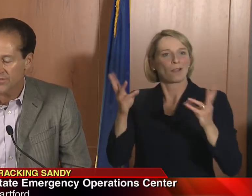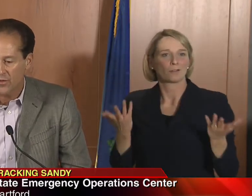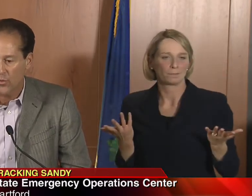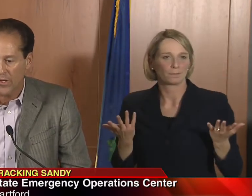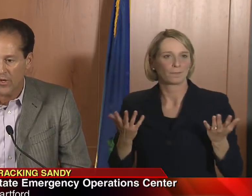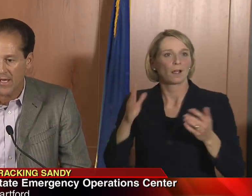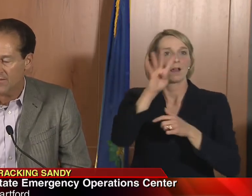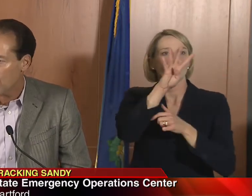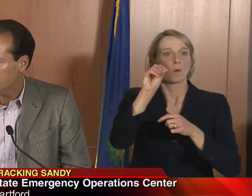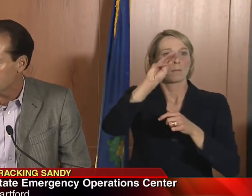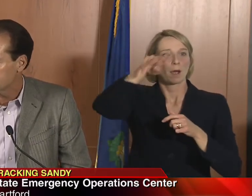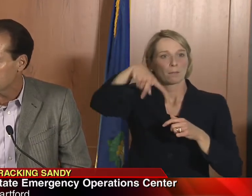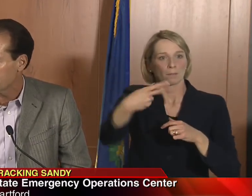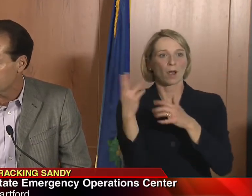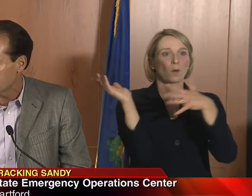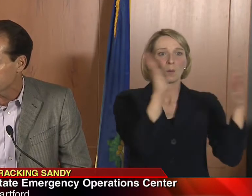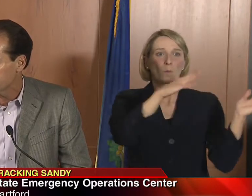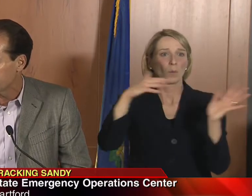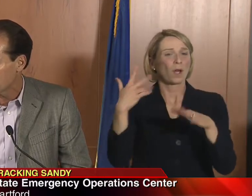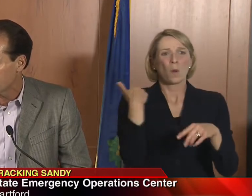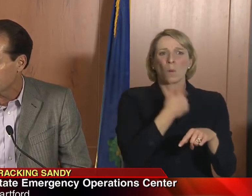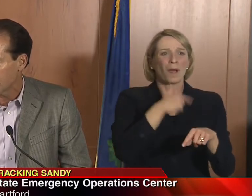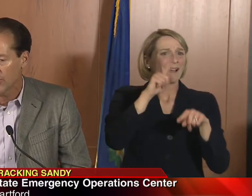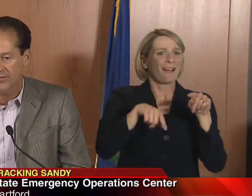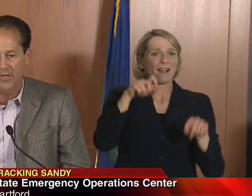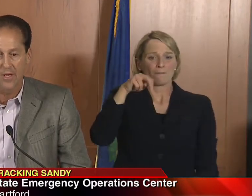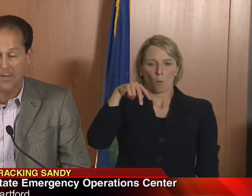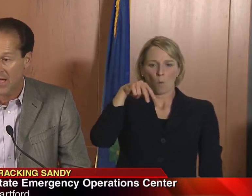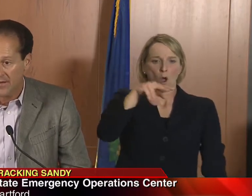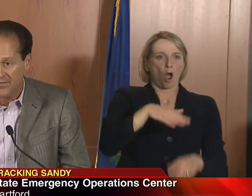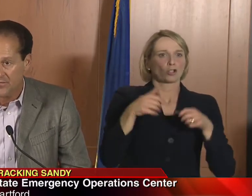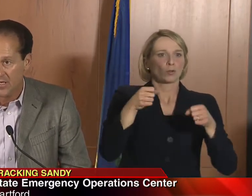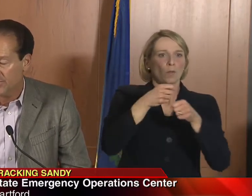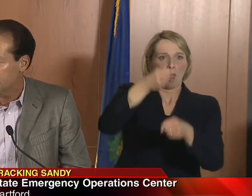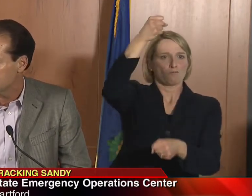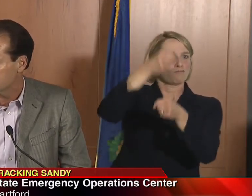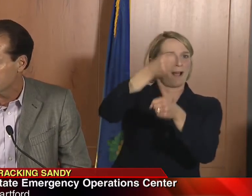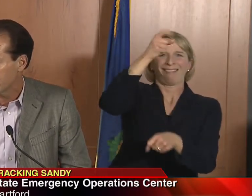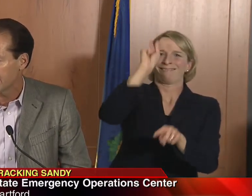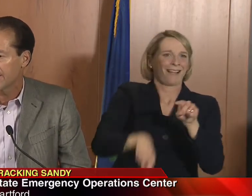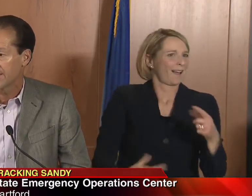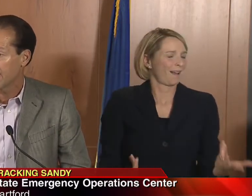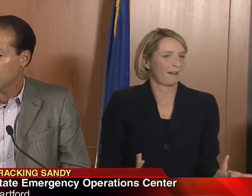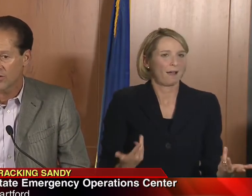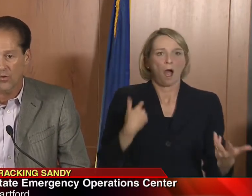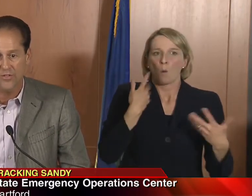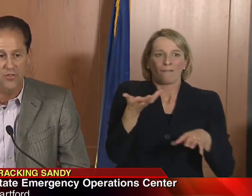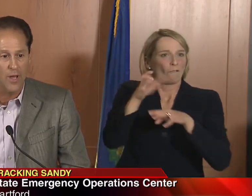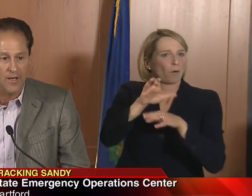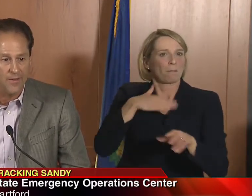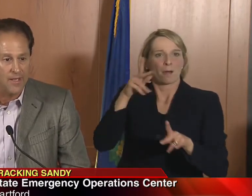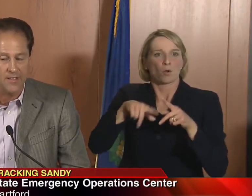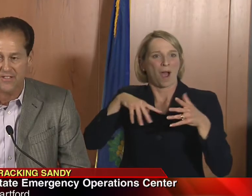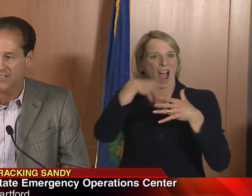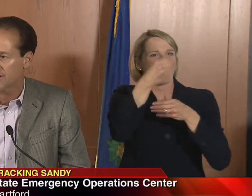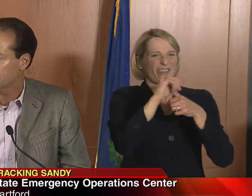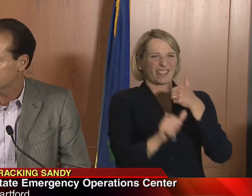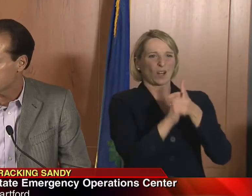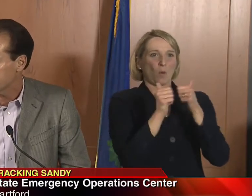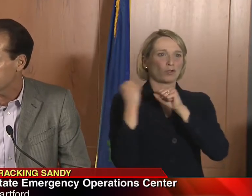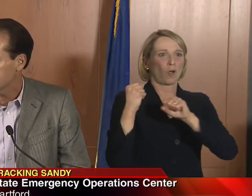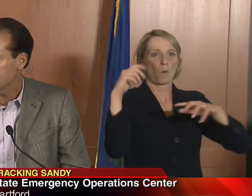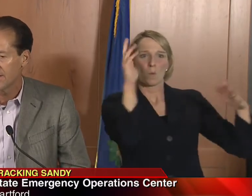40-mile-an-hour winds, we can't even walk down the street with umbrellas, 40-mile-an-hour winds. I'm not going to subject my people to that. They will, of course, do anything that's